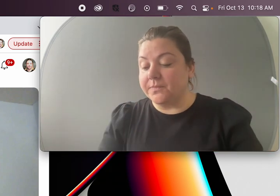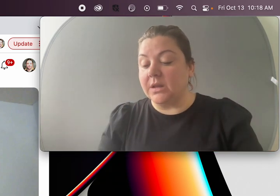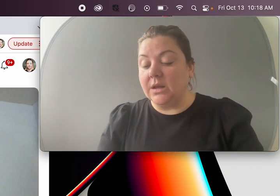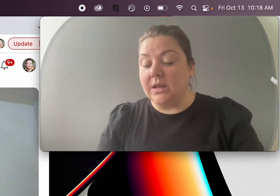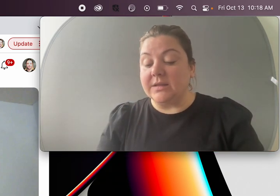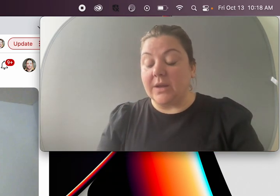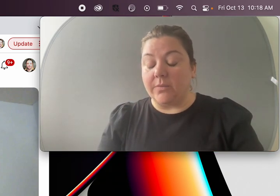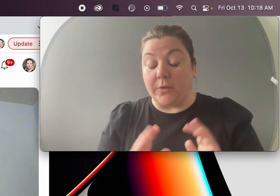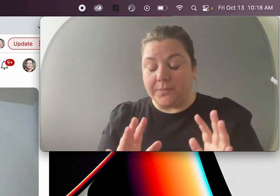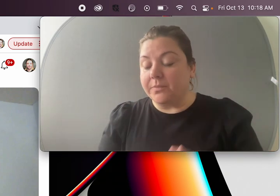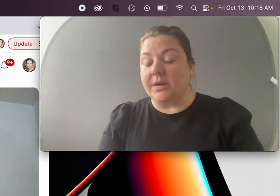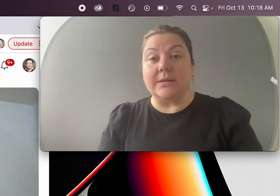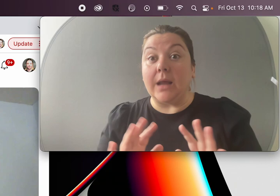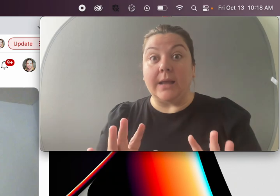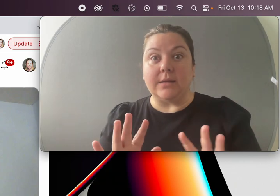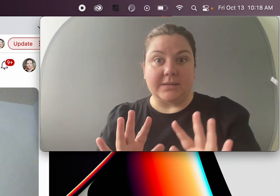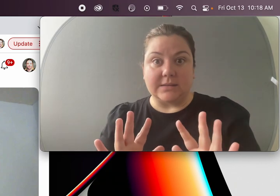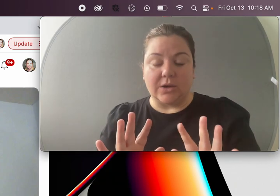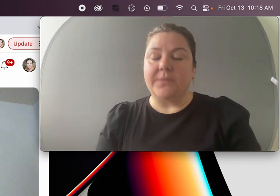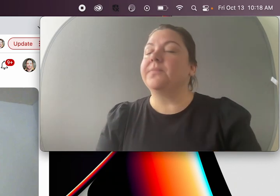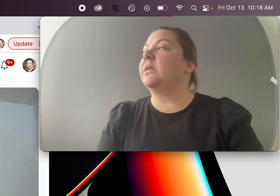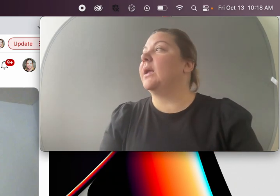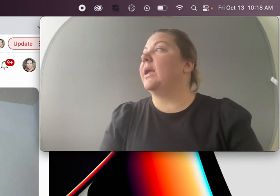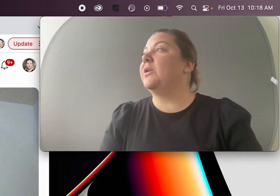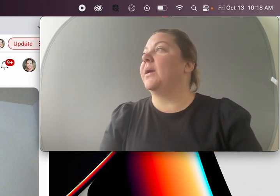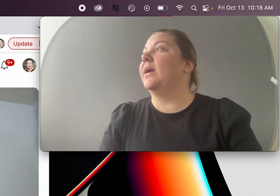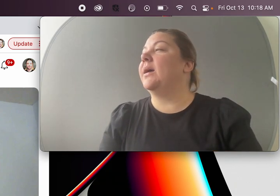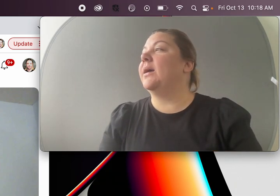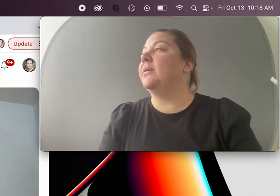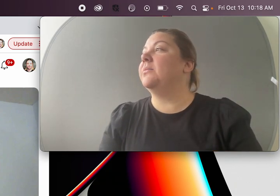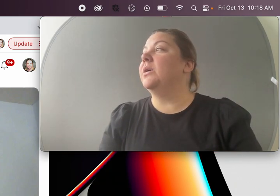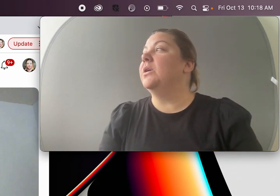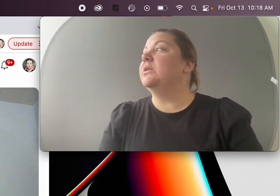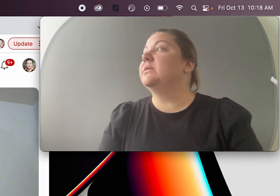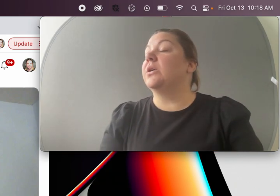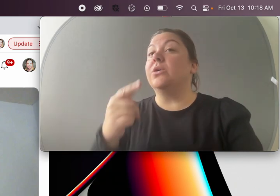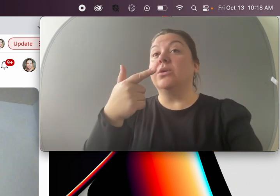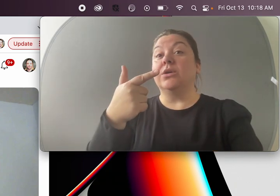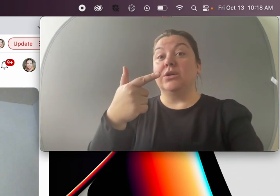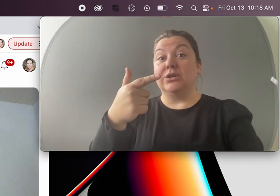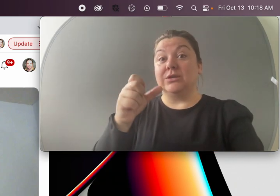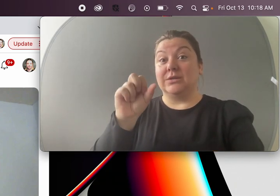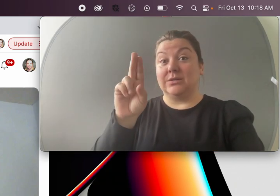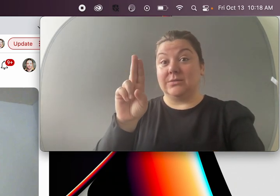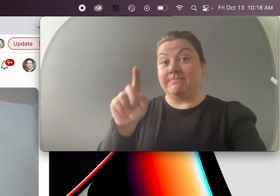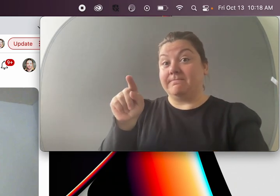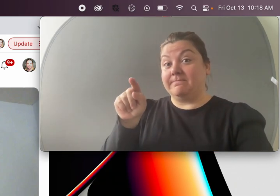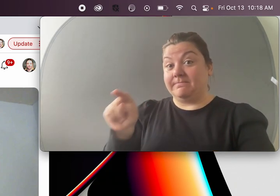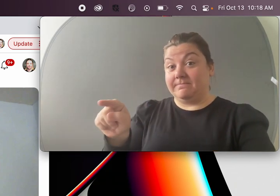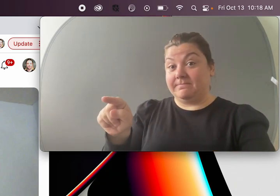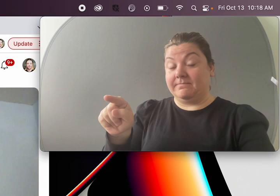so it's helpful, but not necessary. Anyway, so